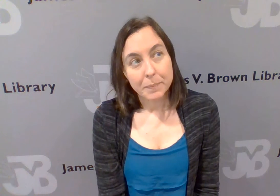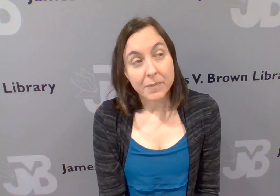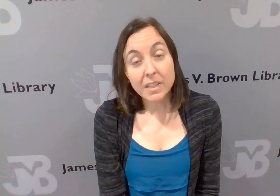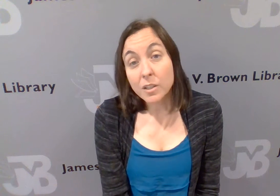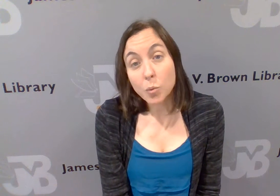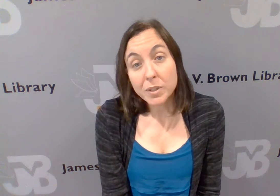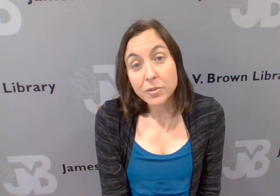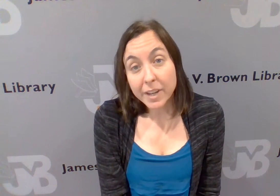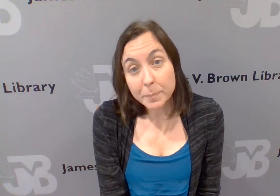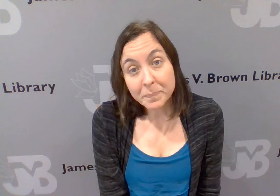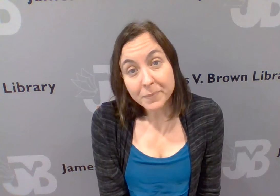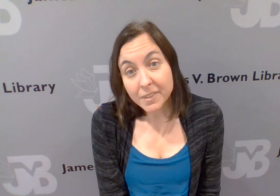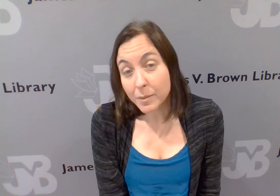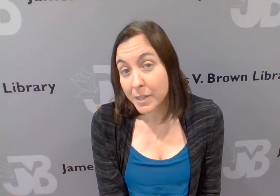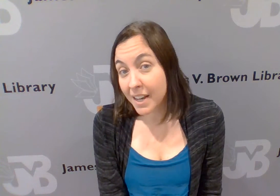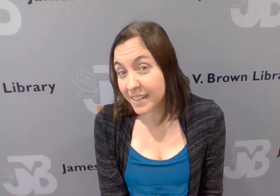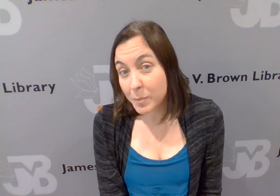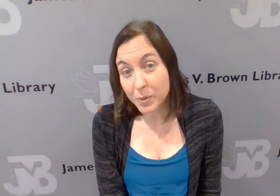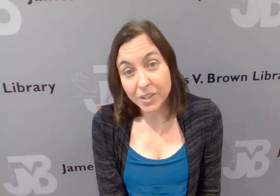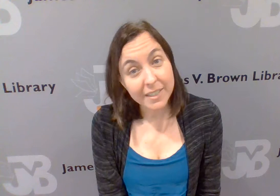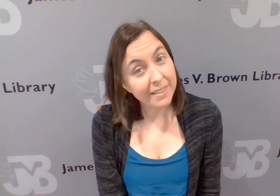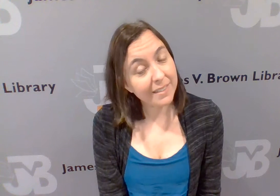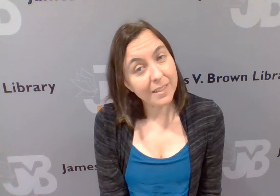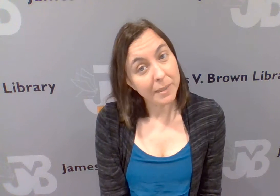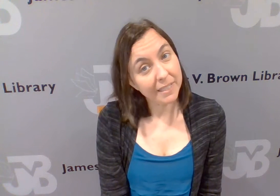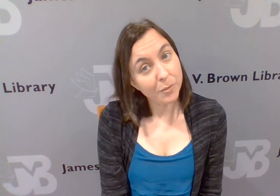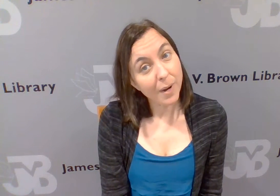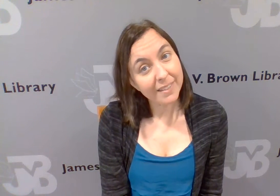And then in the wintertime, it's not going to be hot anymore, it's going to be what?